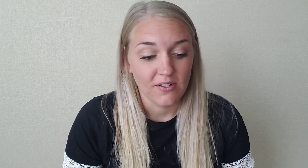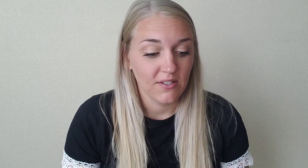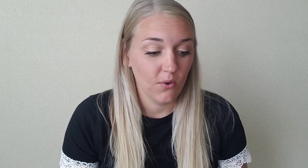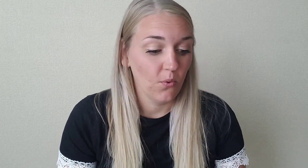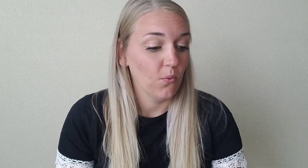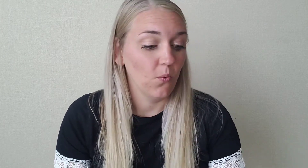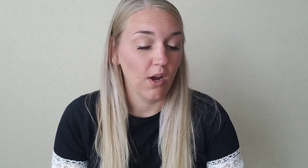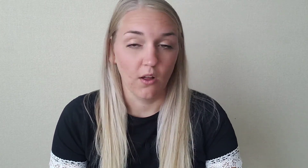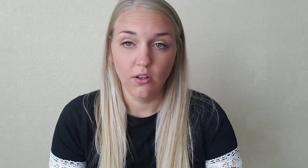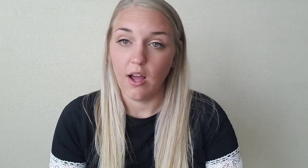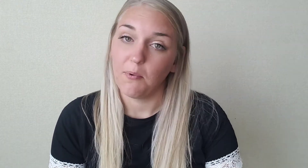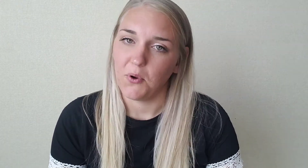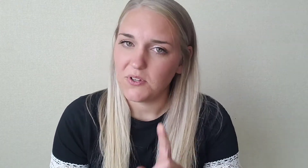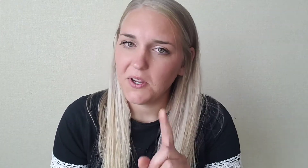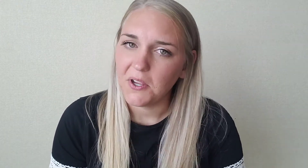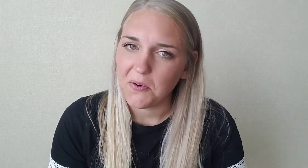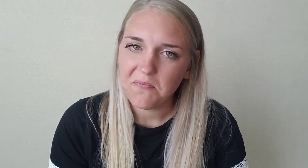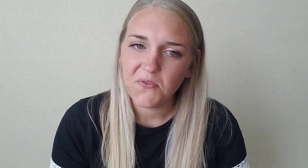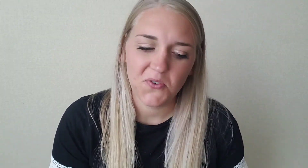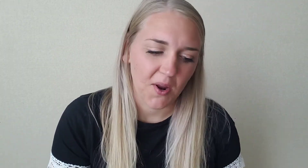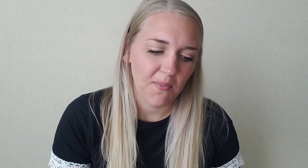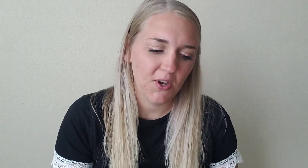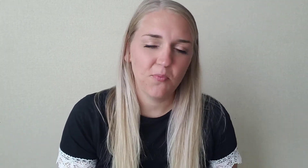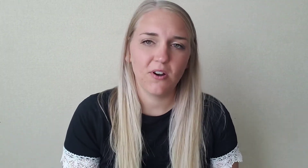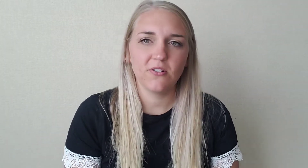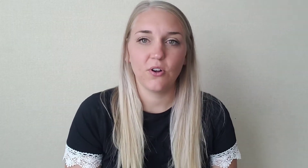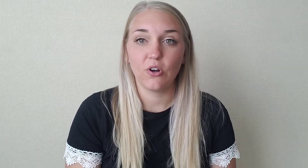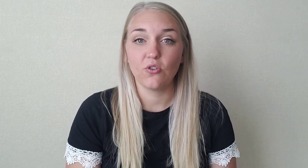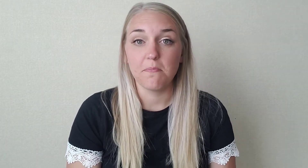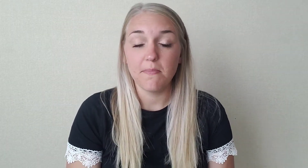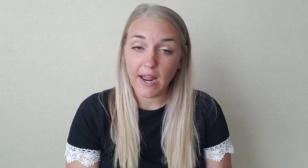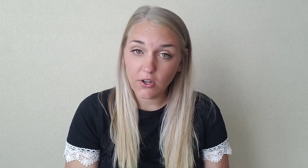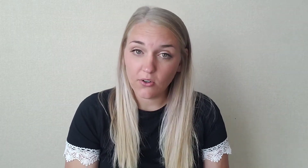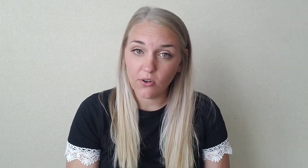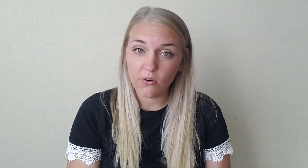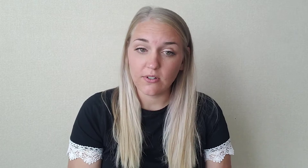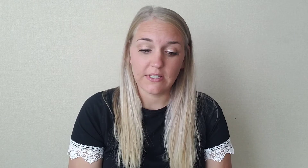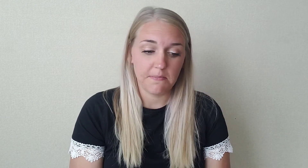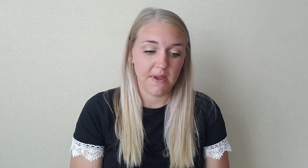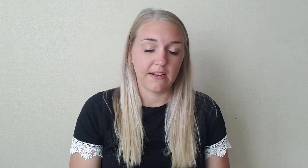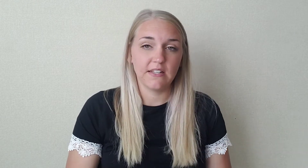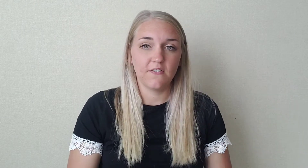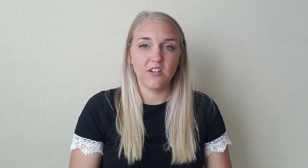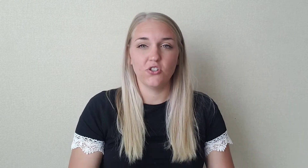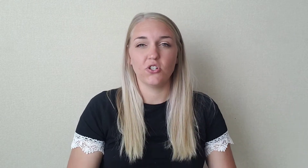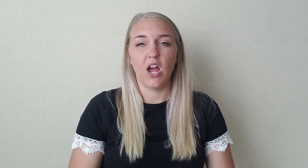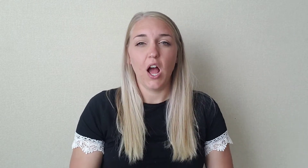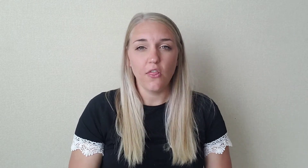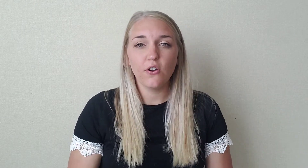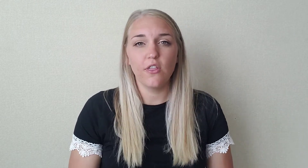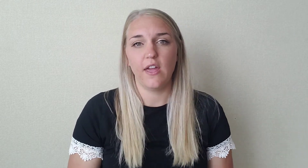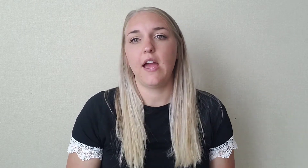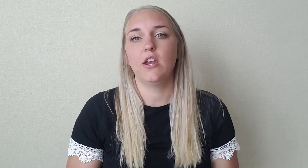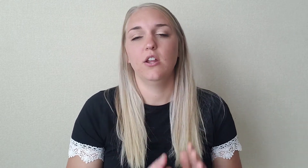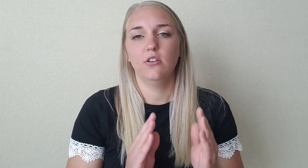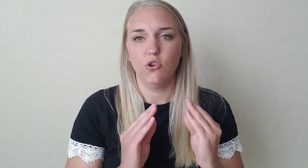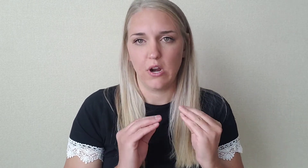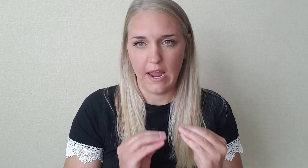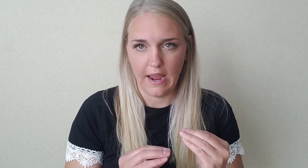markers? Well, I'm going to tell you. Non-manual markers are grammatical or semantic features other than your